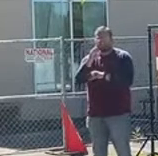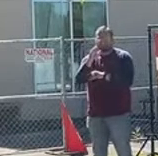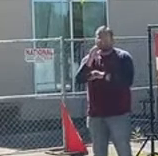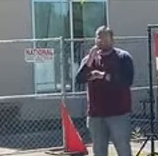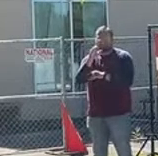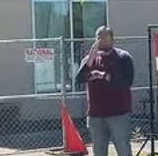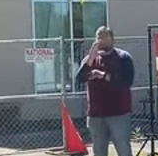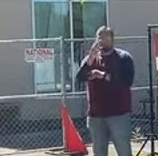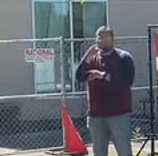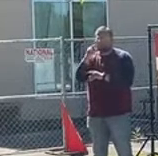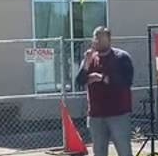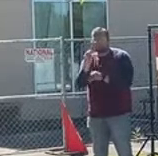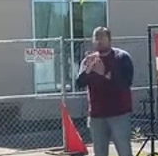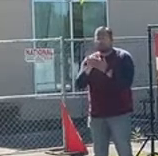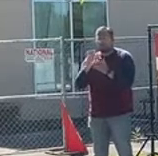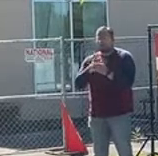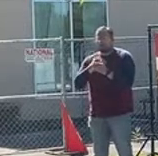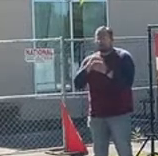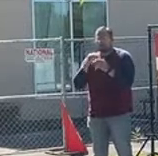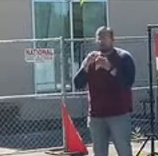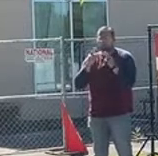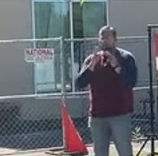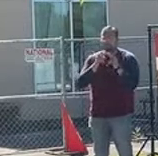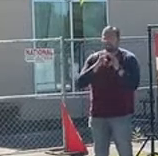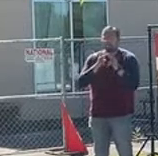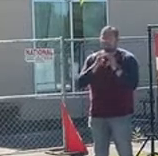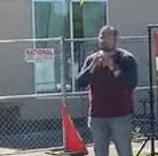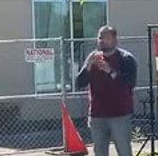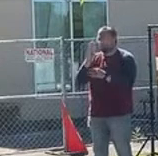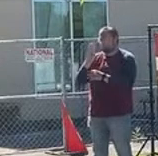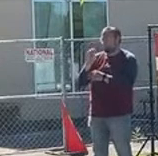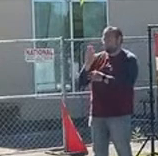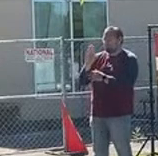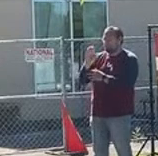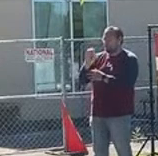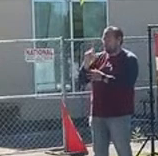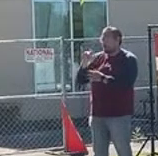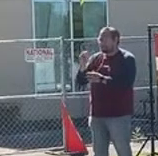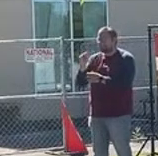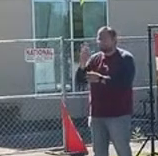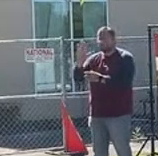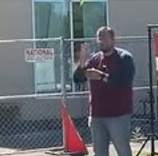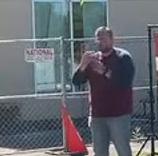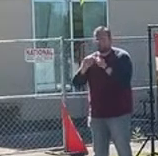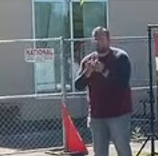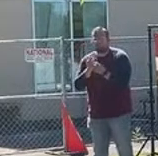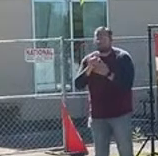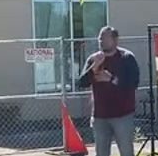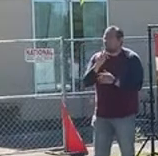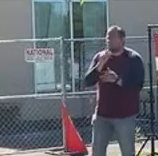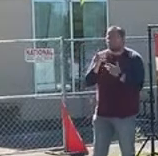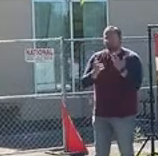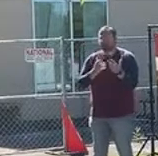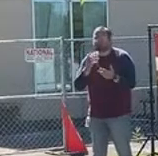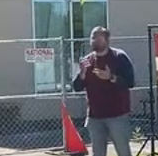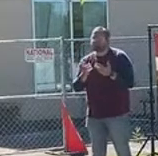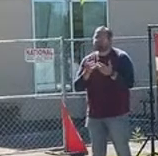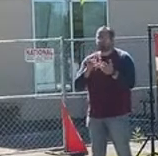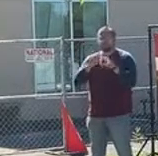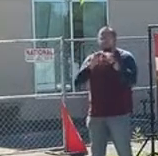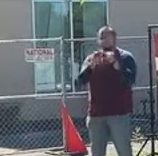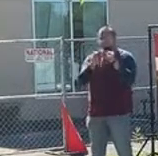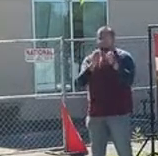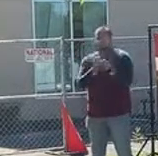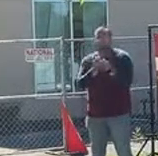partner in program project management, and Bob Collins and his team. So it's really, it's a team